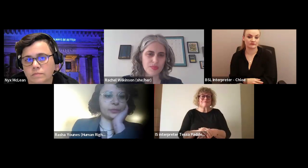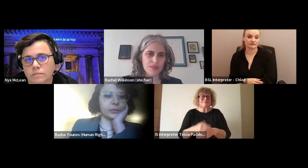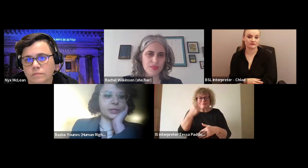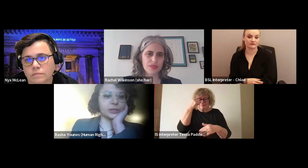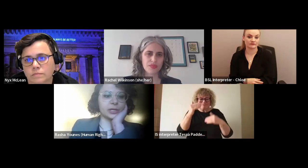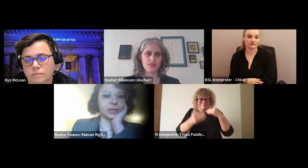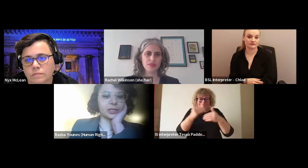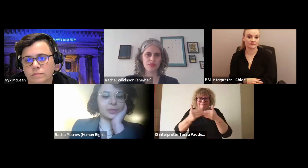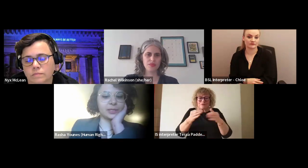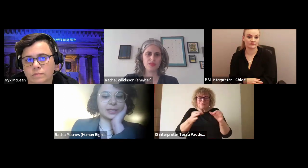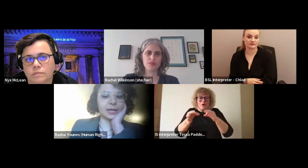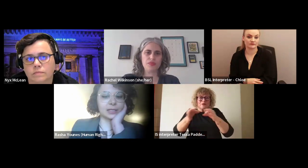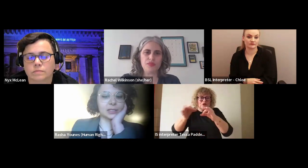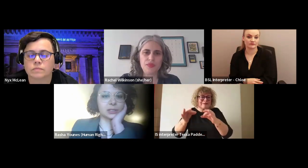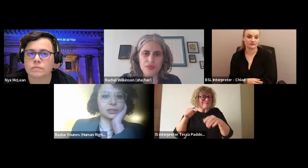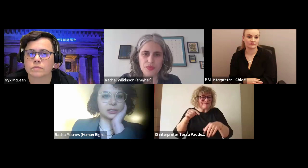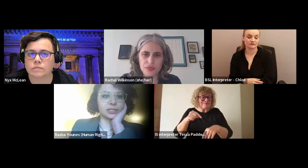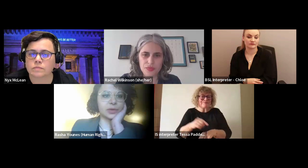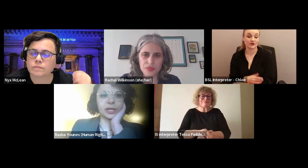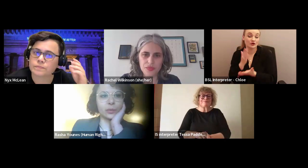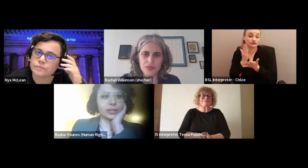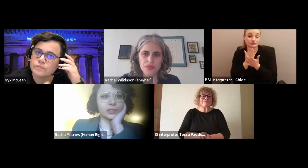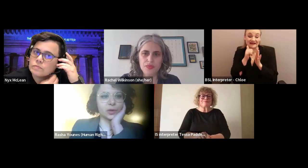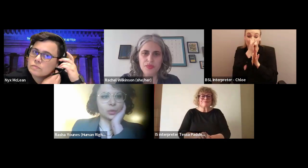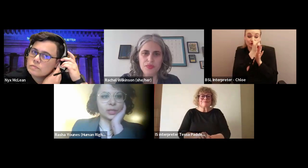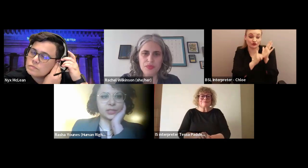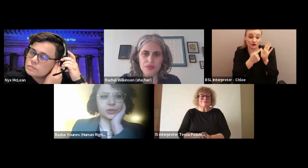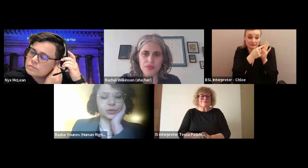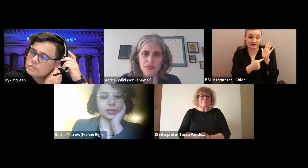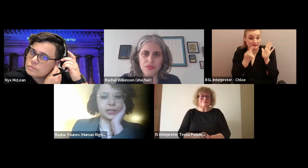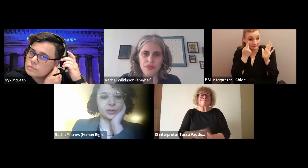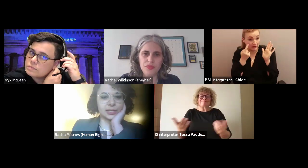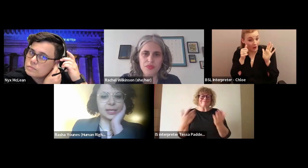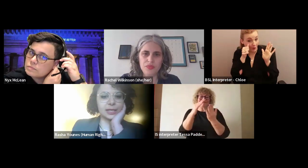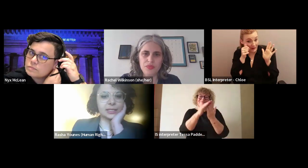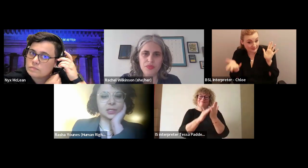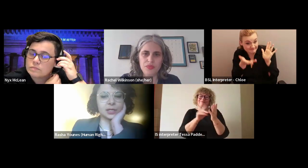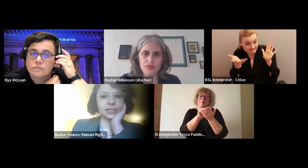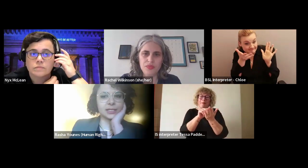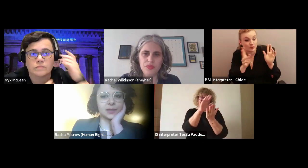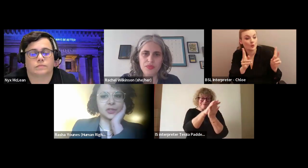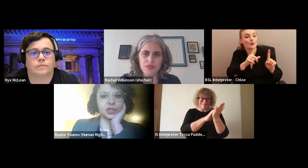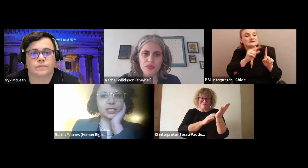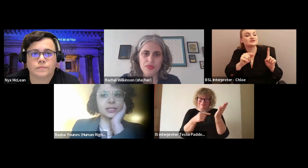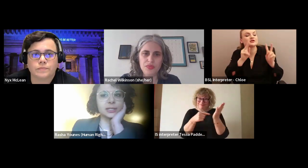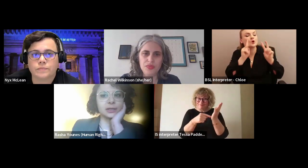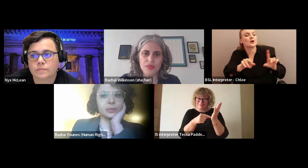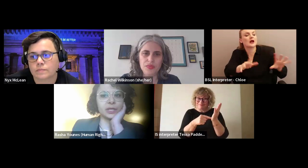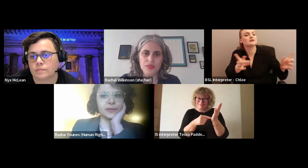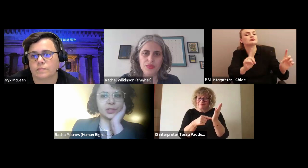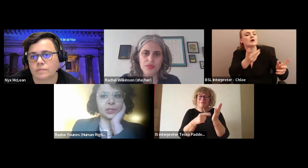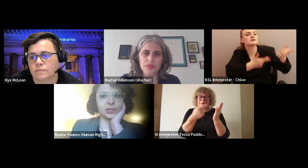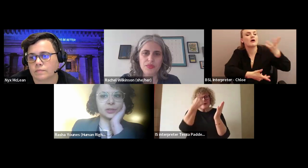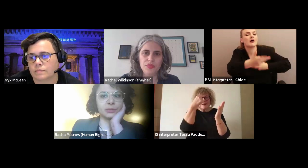a document that is spreading awareness on what digital targeting looks like. It's not necessarily just in